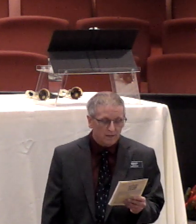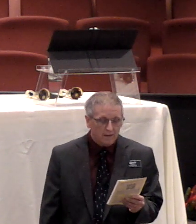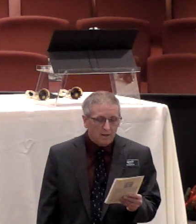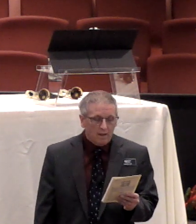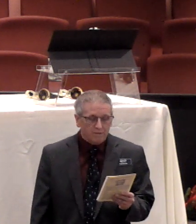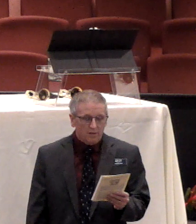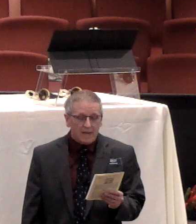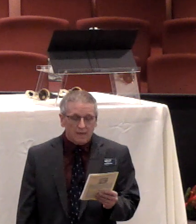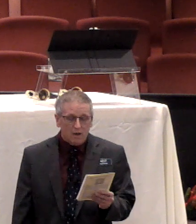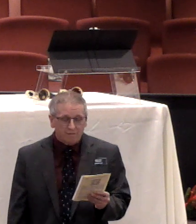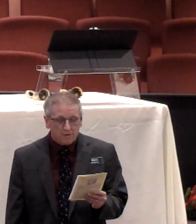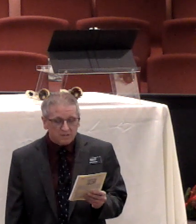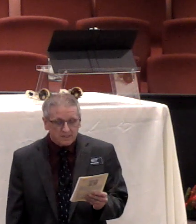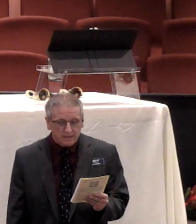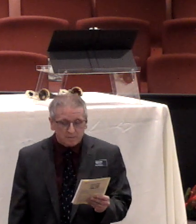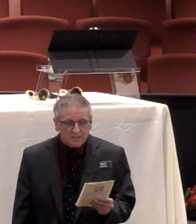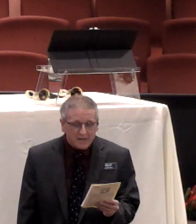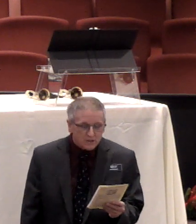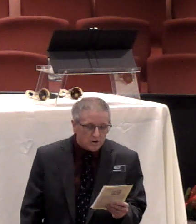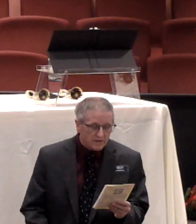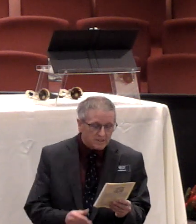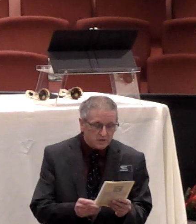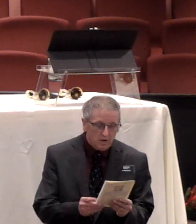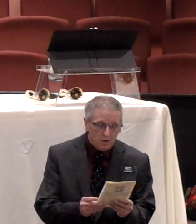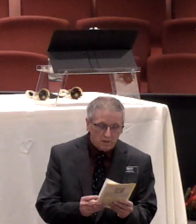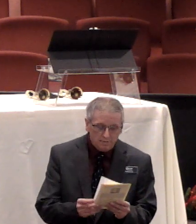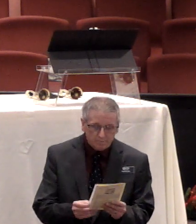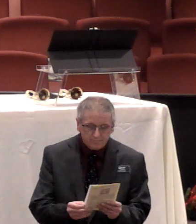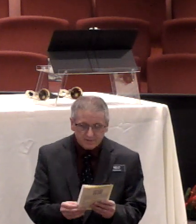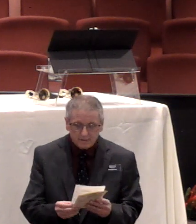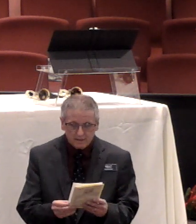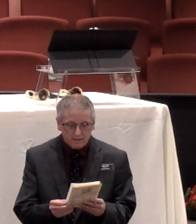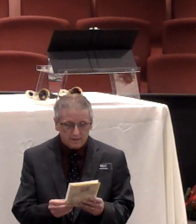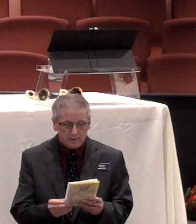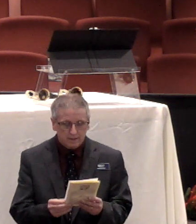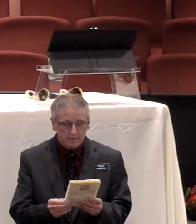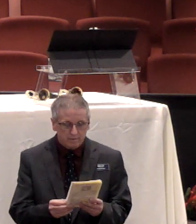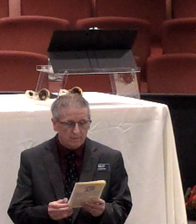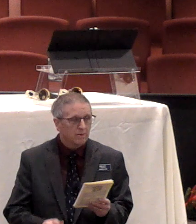wonder, with love, and light. Though they alone first glimpsed eternity's call, as